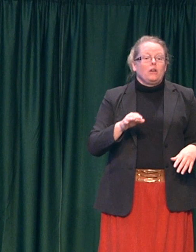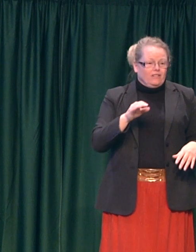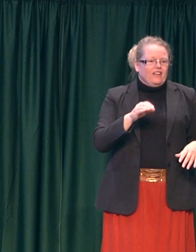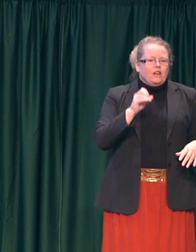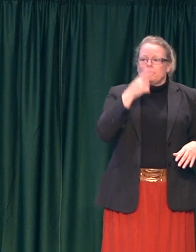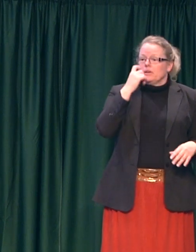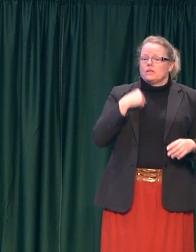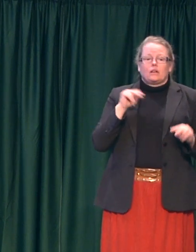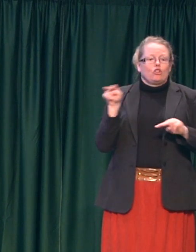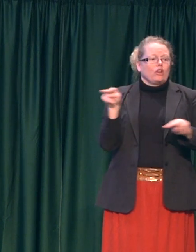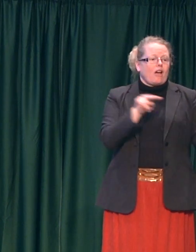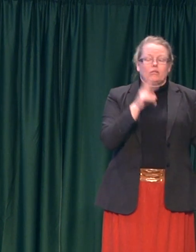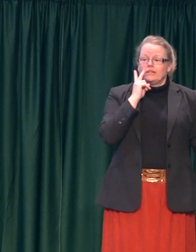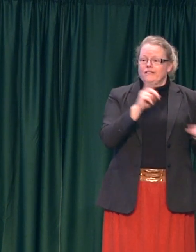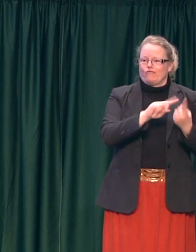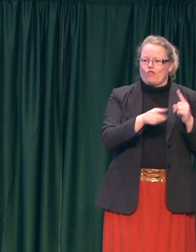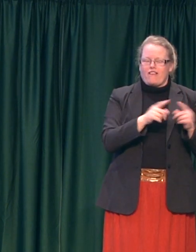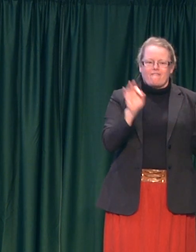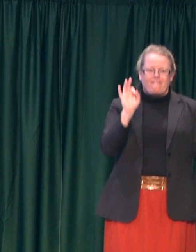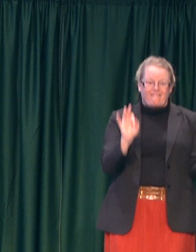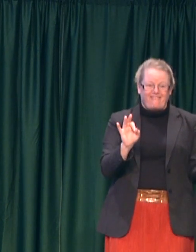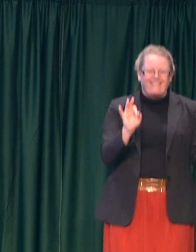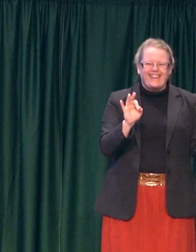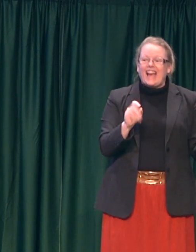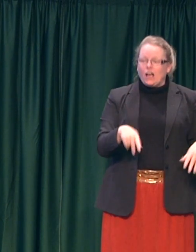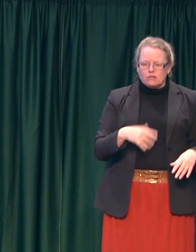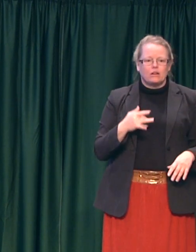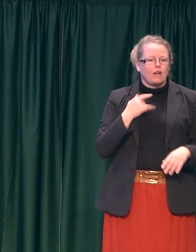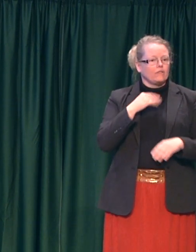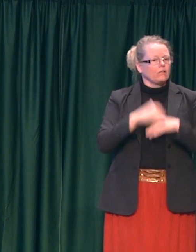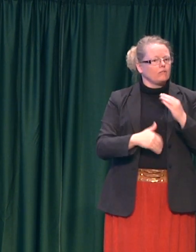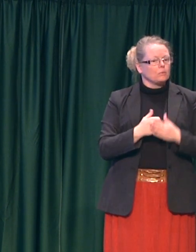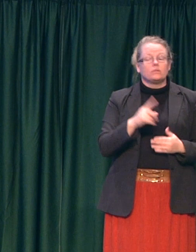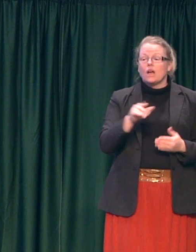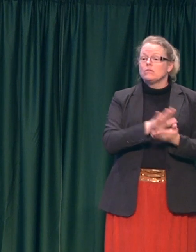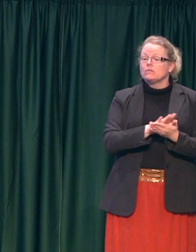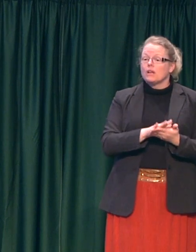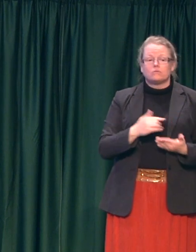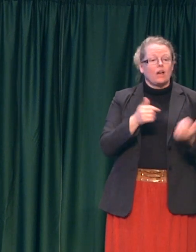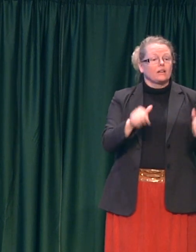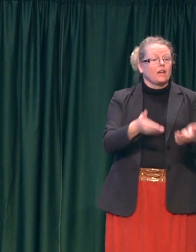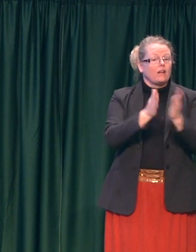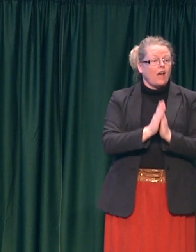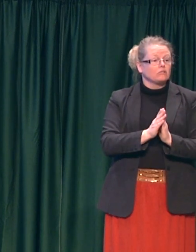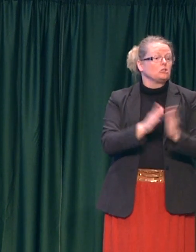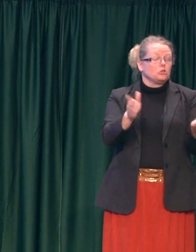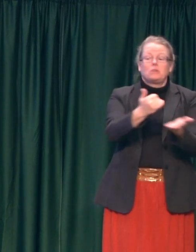okay? So, because I'm looking out and I'm seeing friends, and I feel comfortable, and that's nice, I